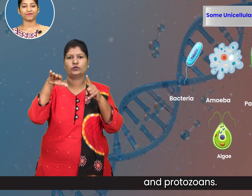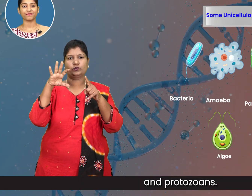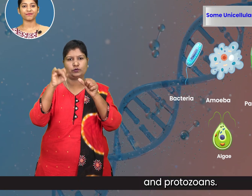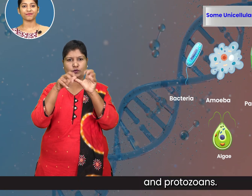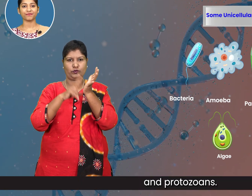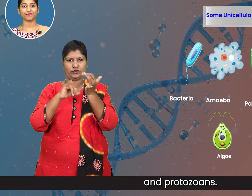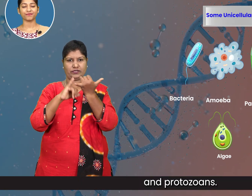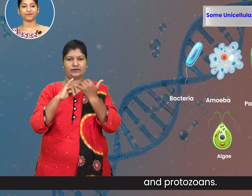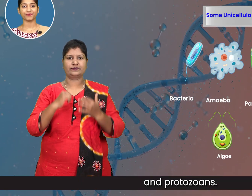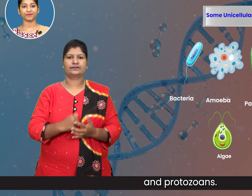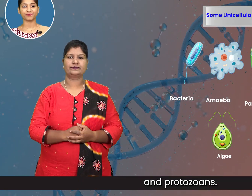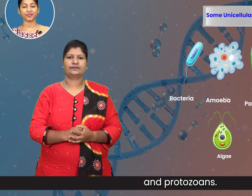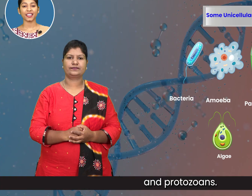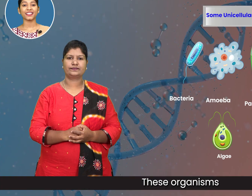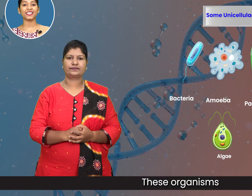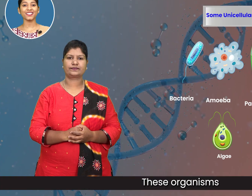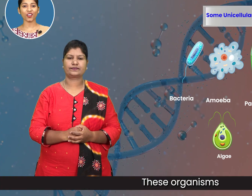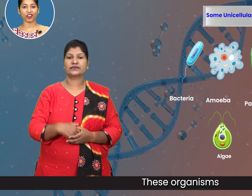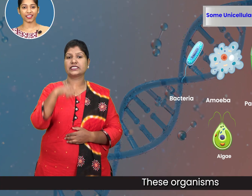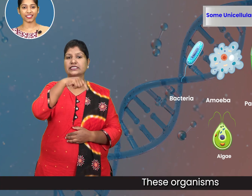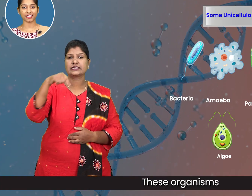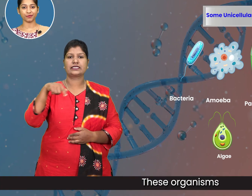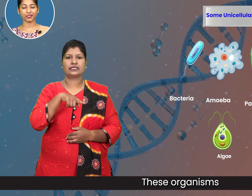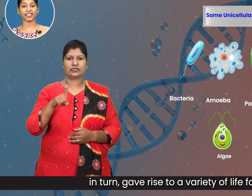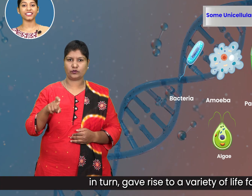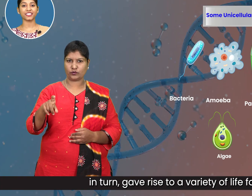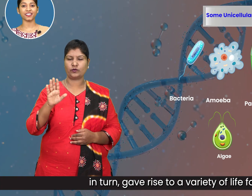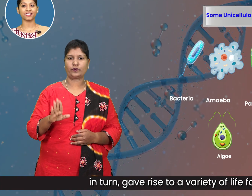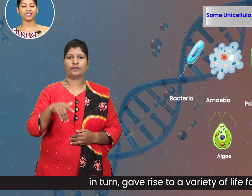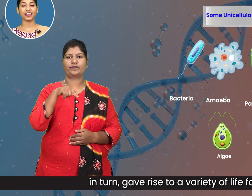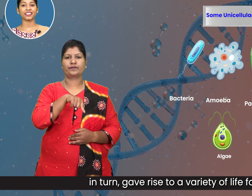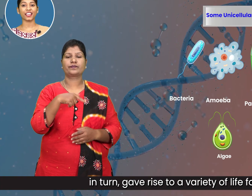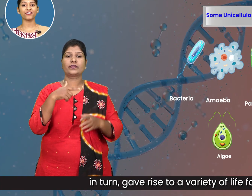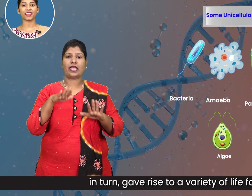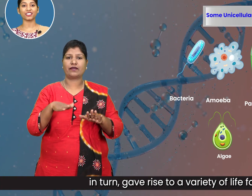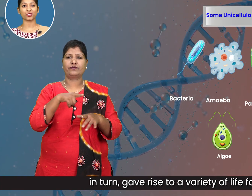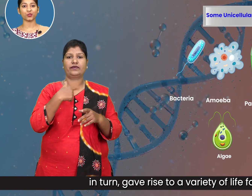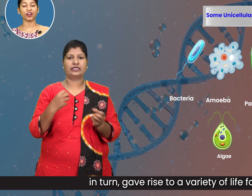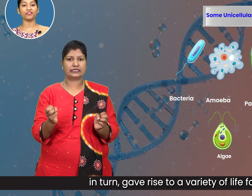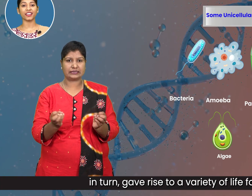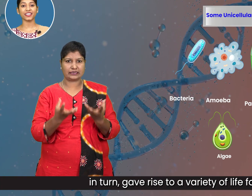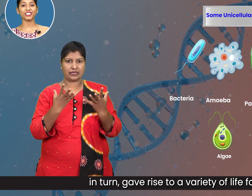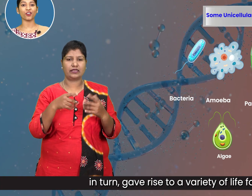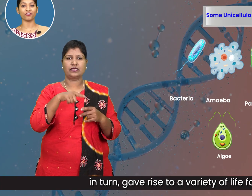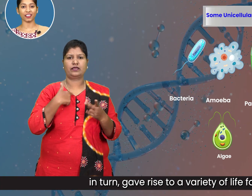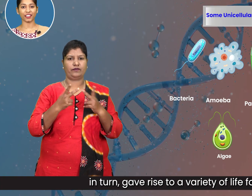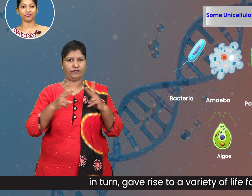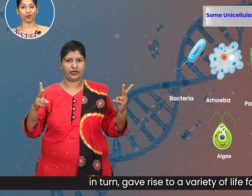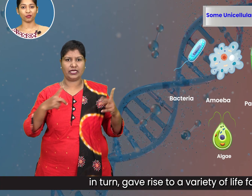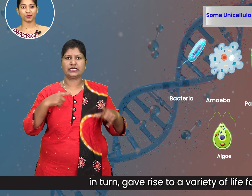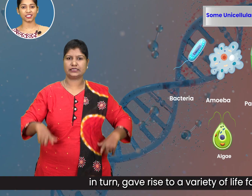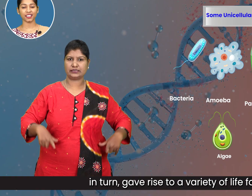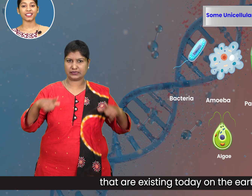These organisms in turn gave rise to a variety of